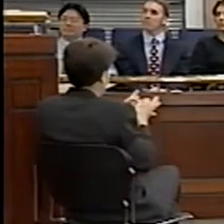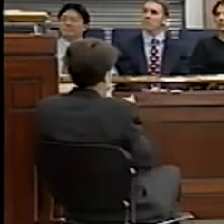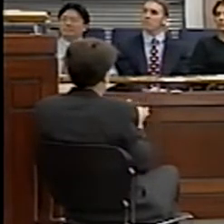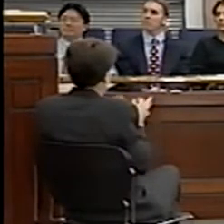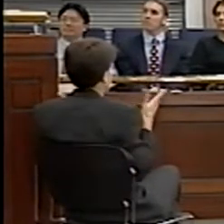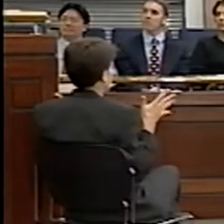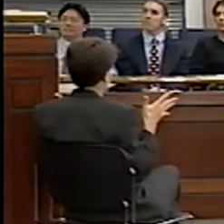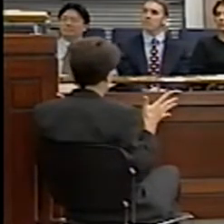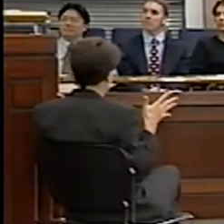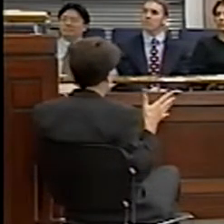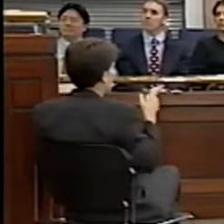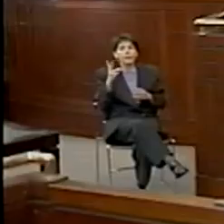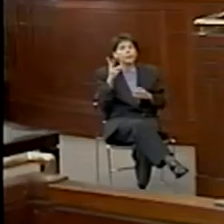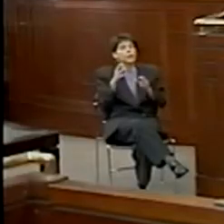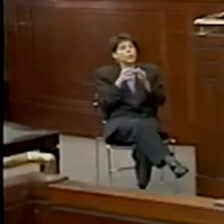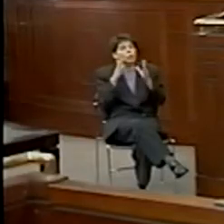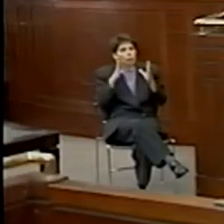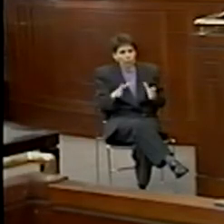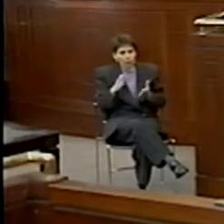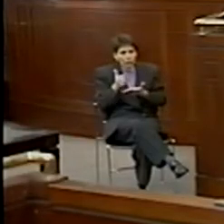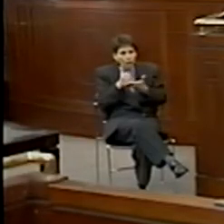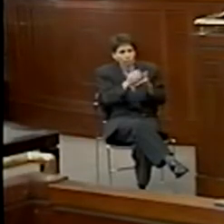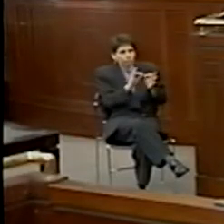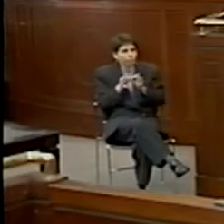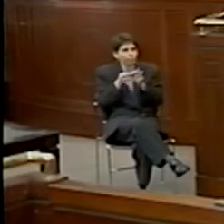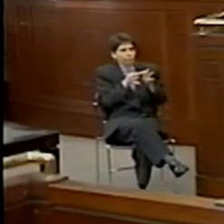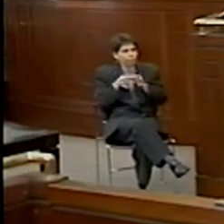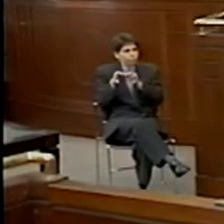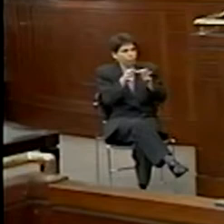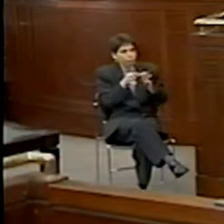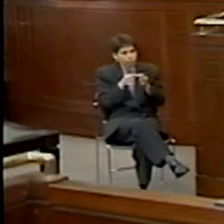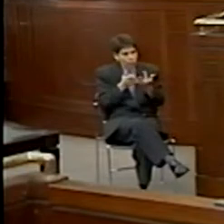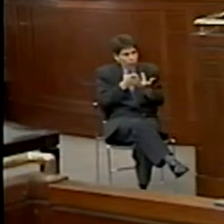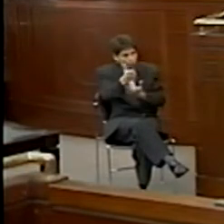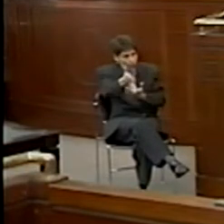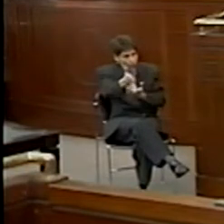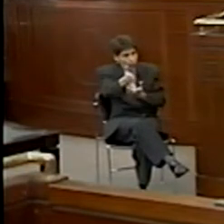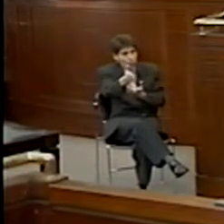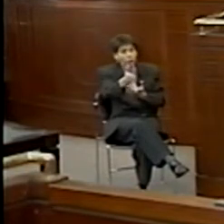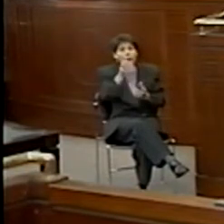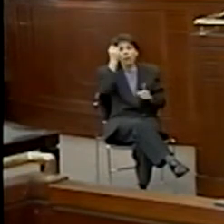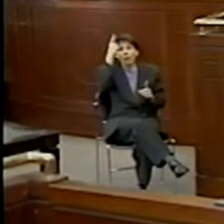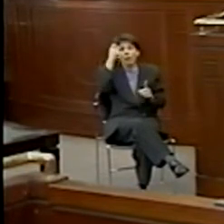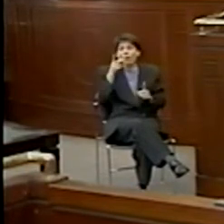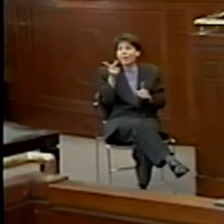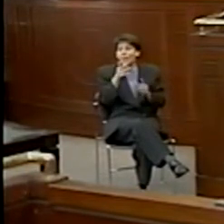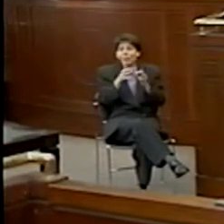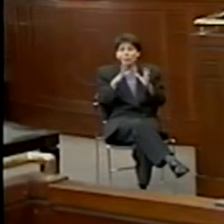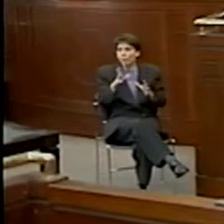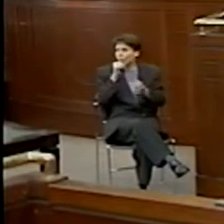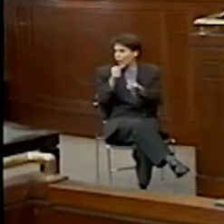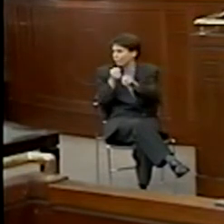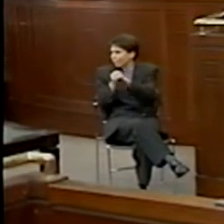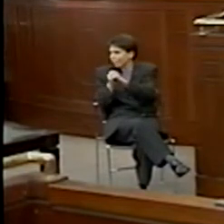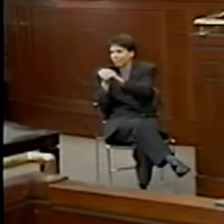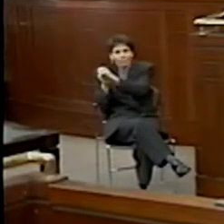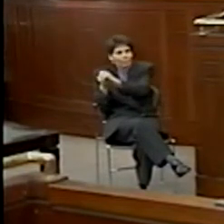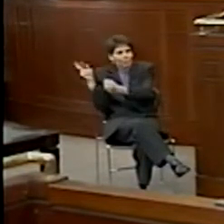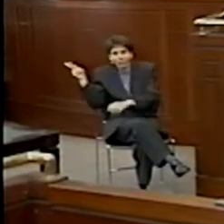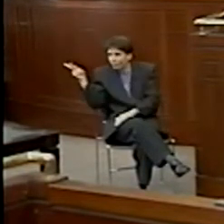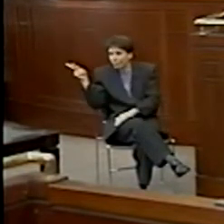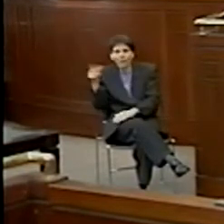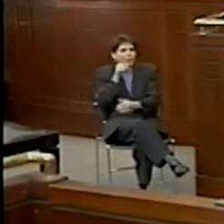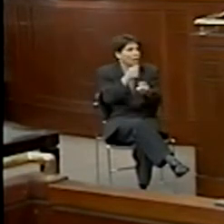these proceedings. It's important to bear in mind that the interpreter is not a party in the case, doesn't have any interest in the